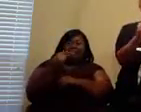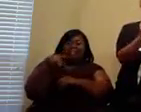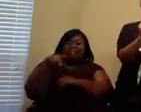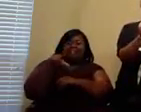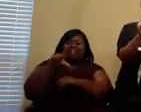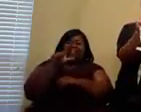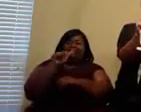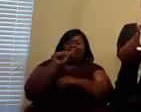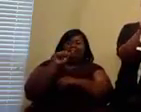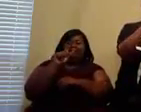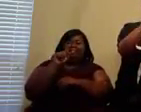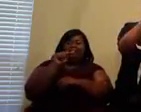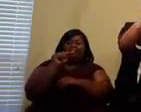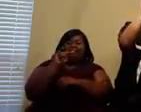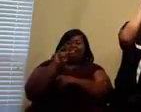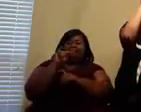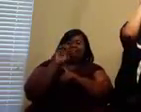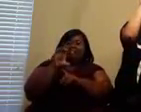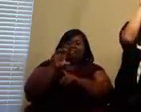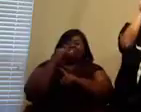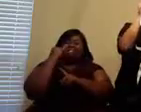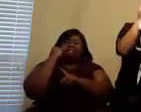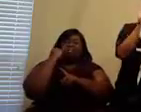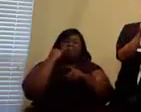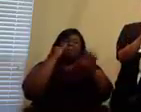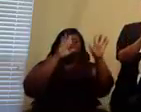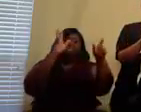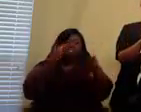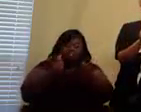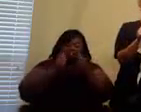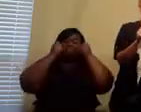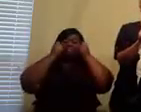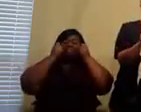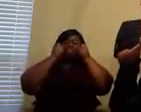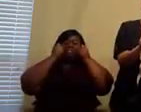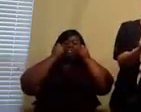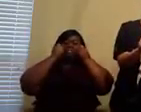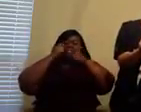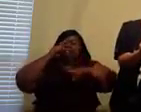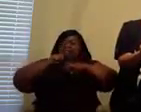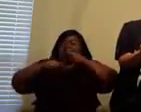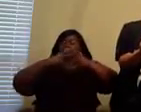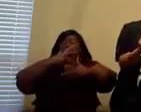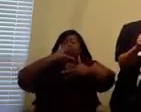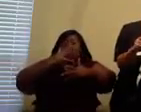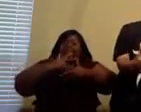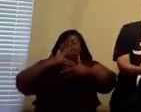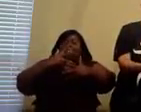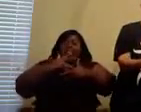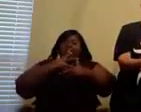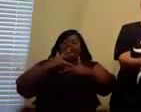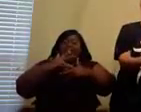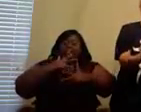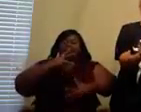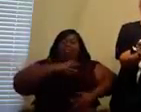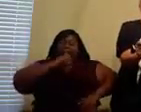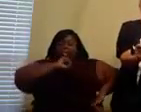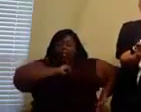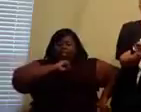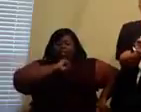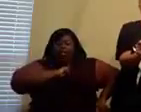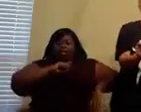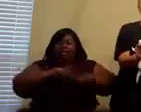can literally put this on someone's face and suffocate them and kill them because they won't be able to breathe. So